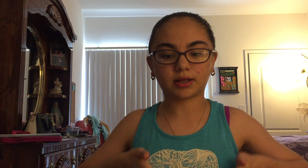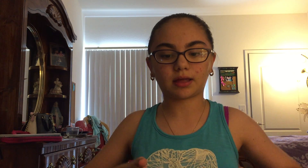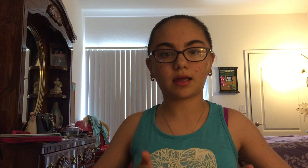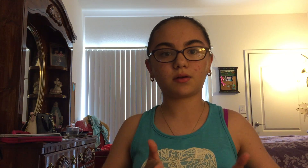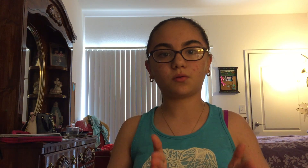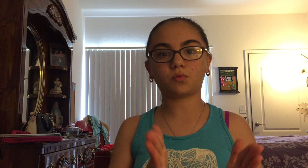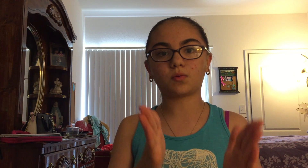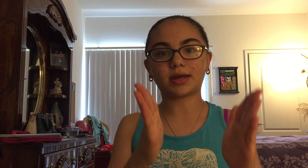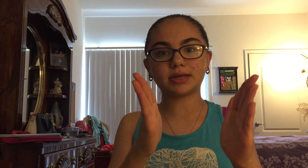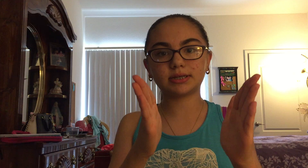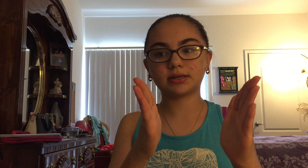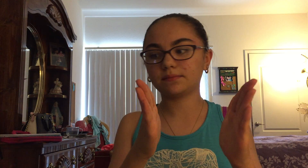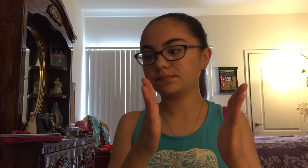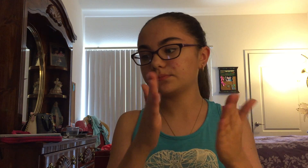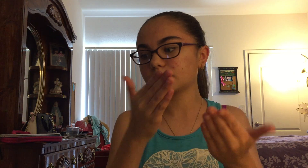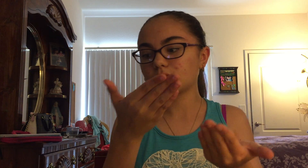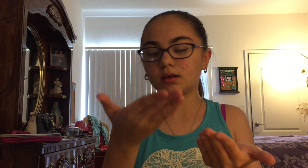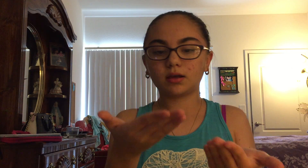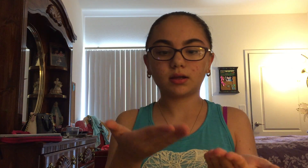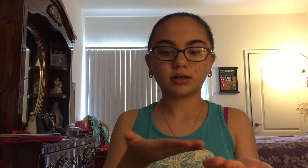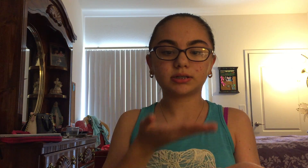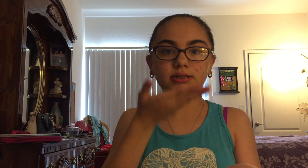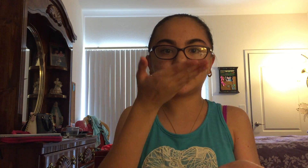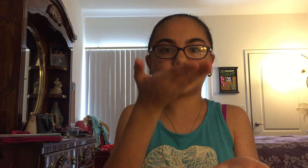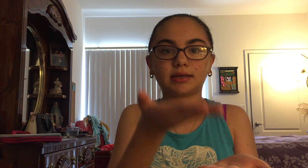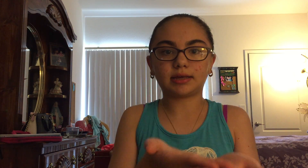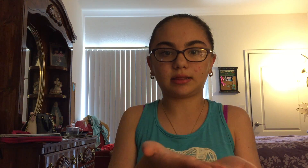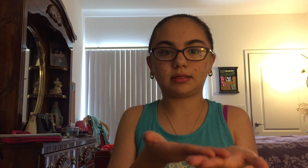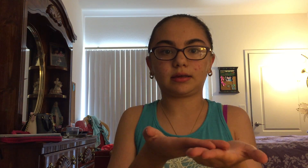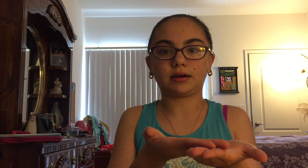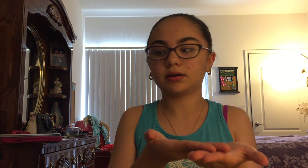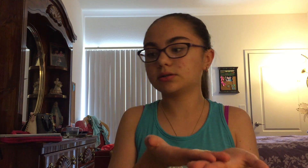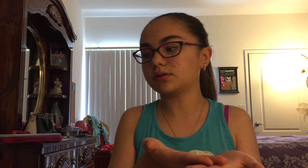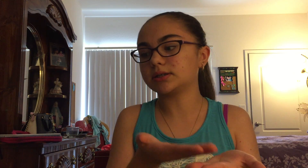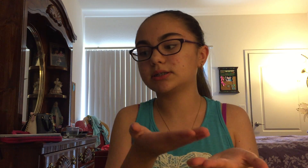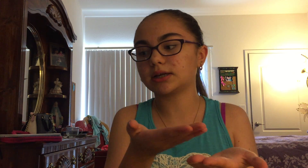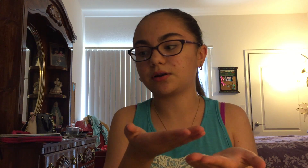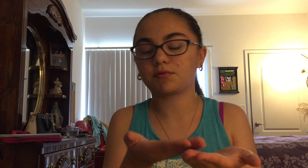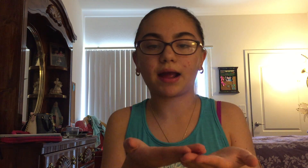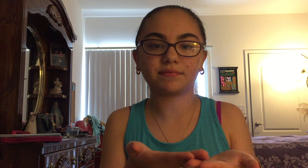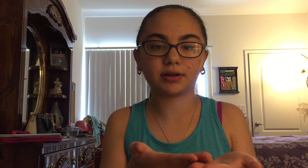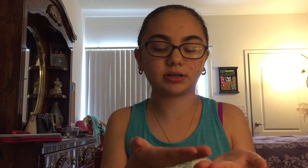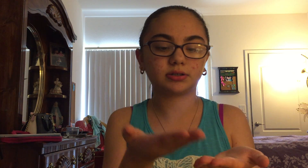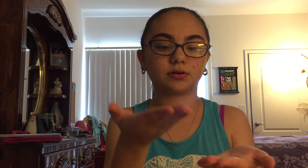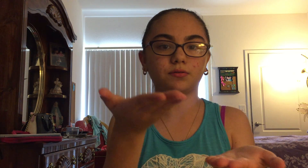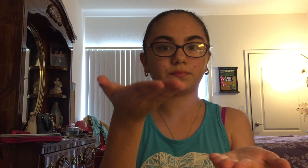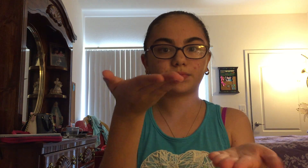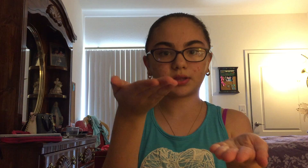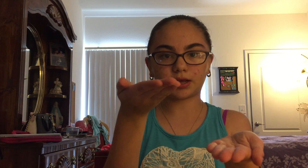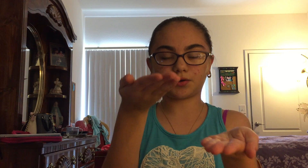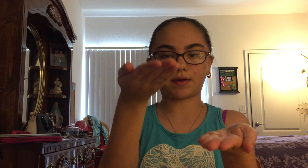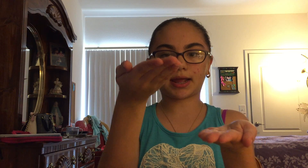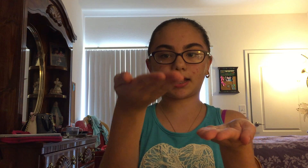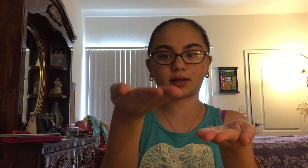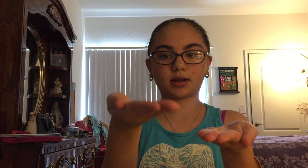like that ways to get there so I just said arrive there so take your right hand